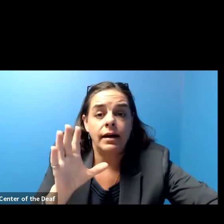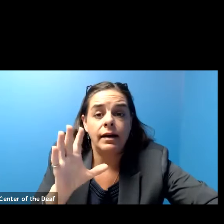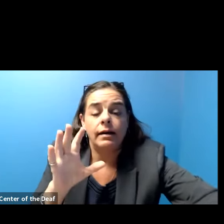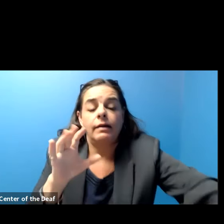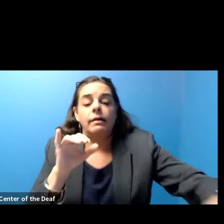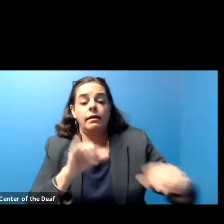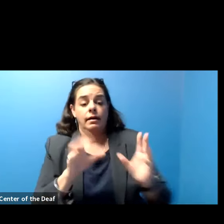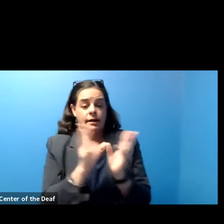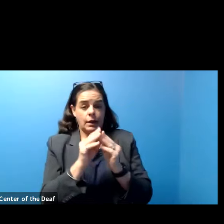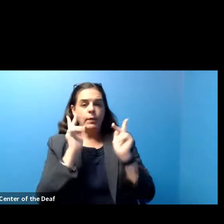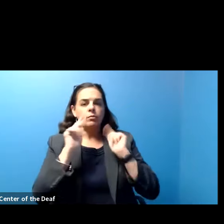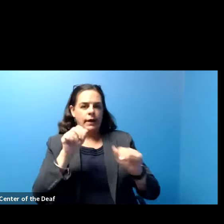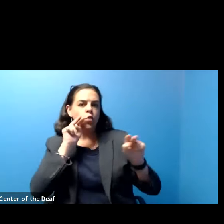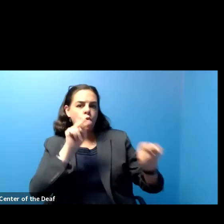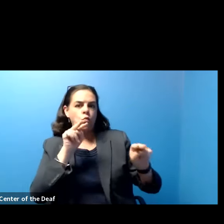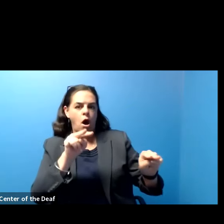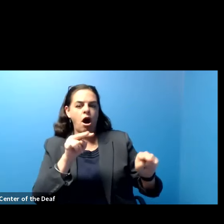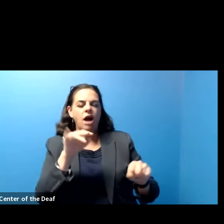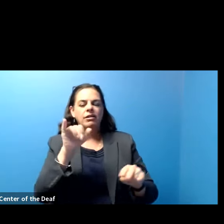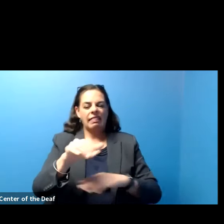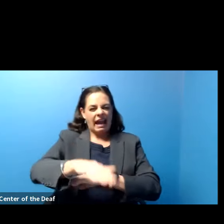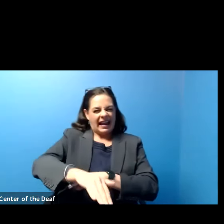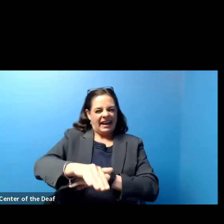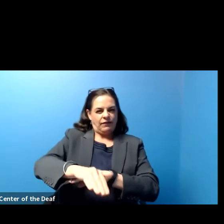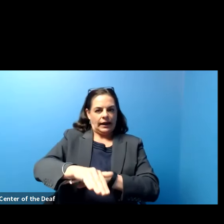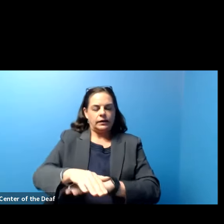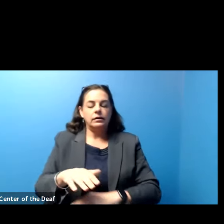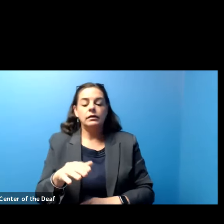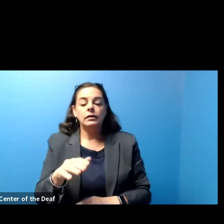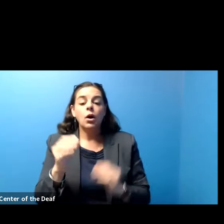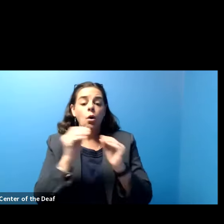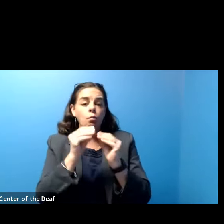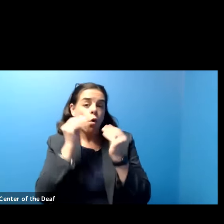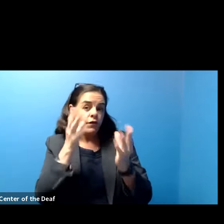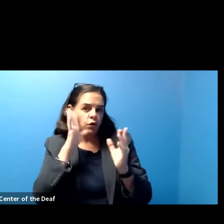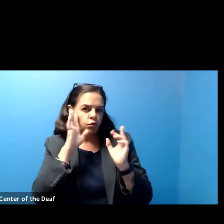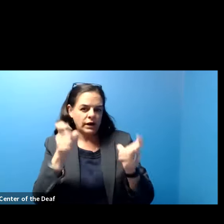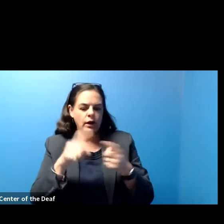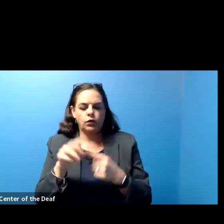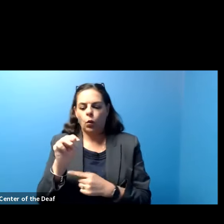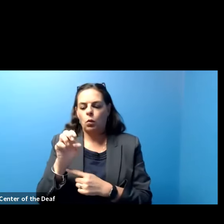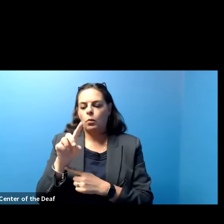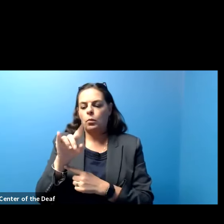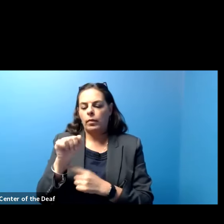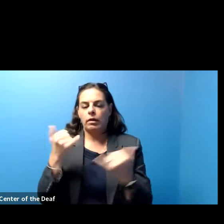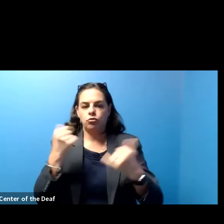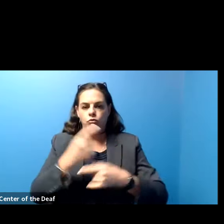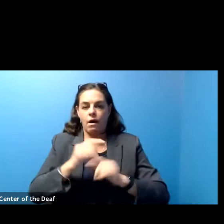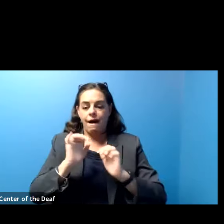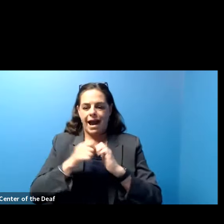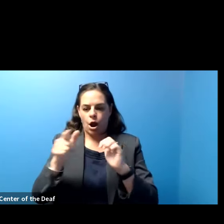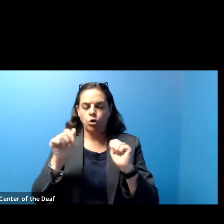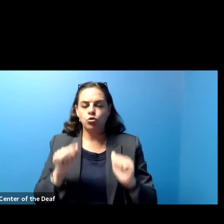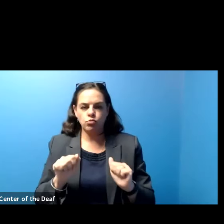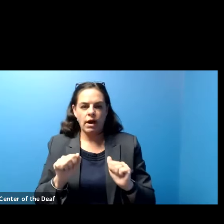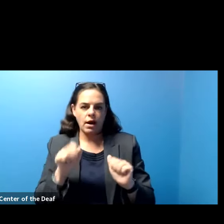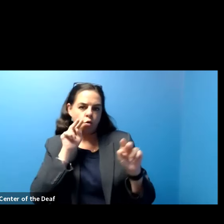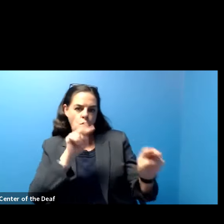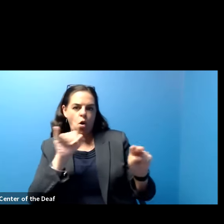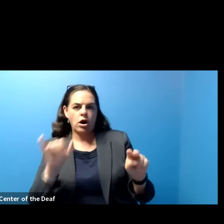watch. More information will be made available to the media today on how you can view that meeting.